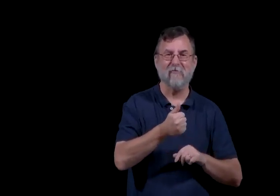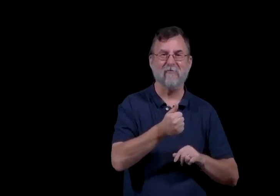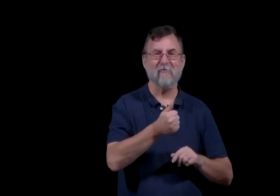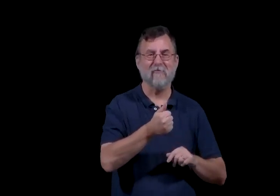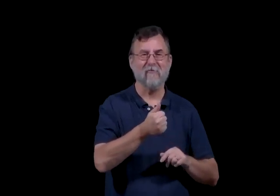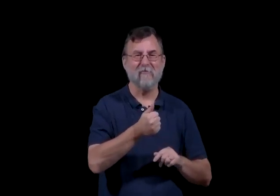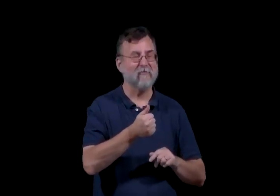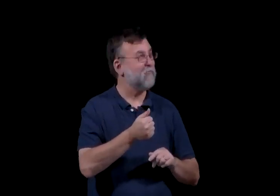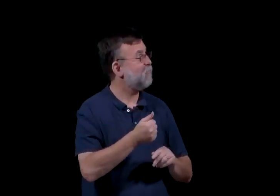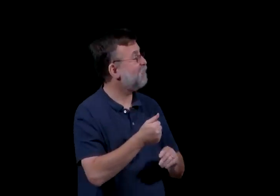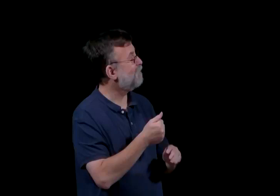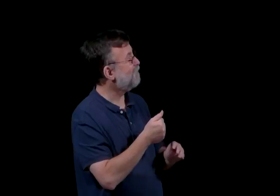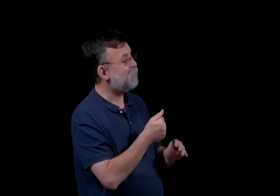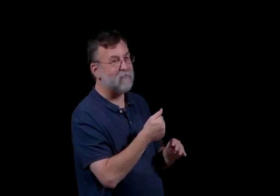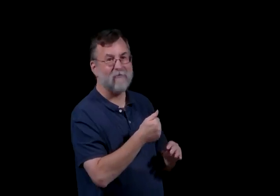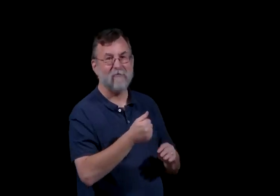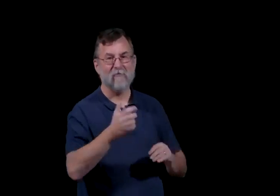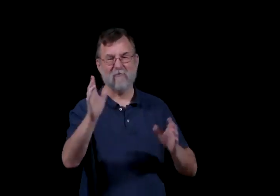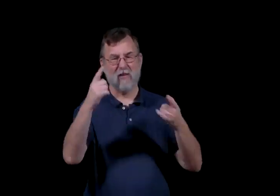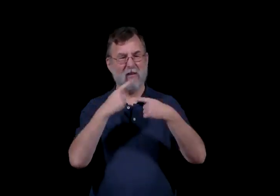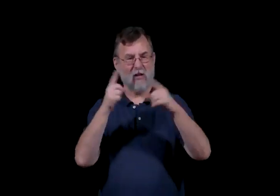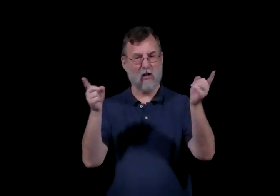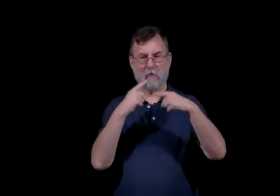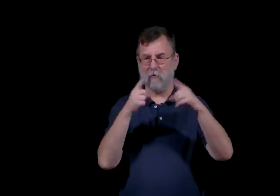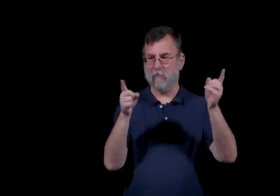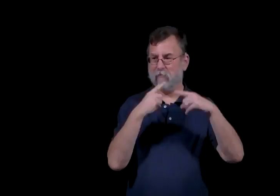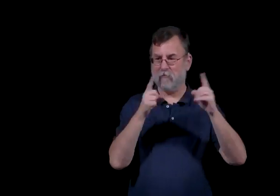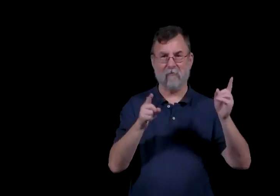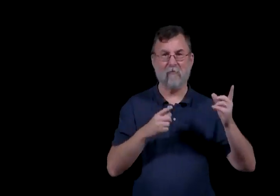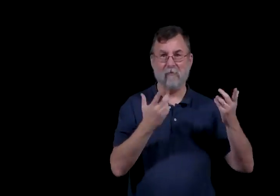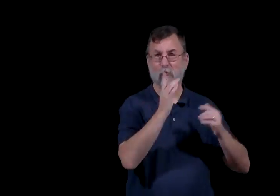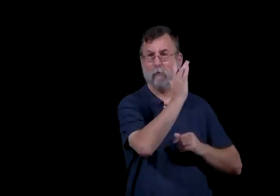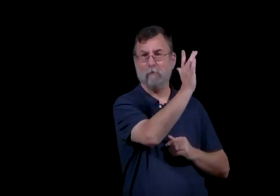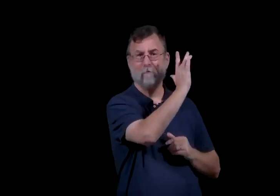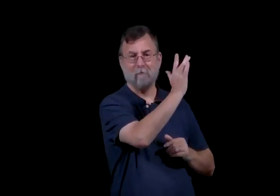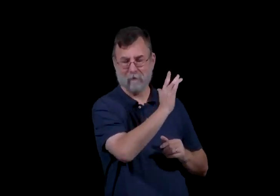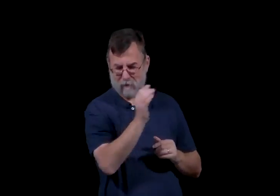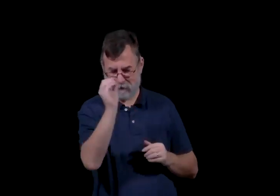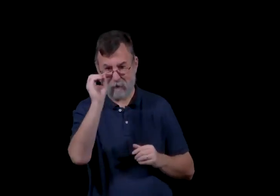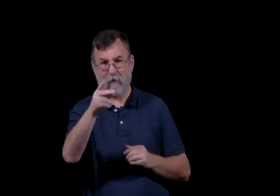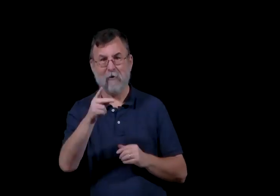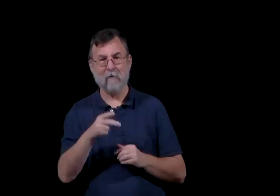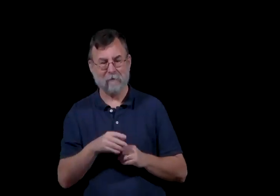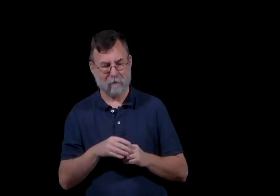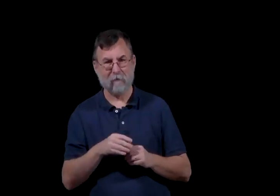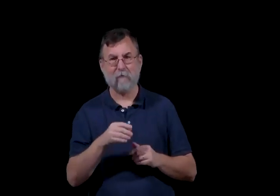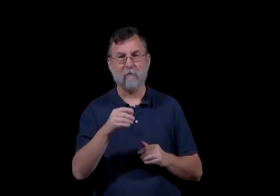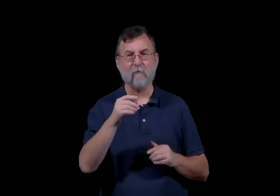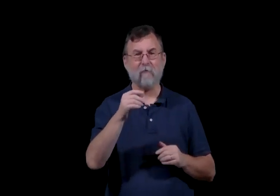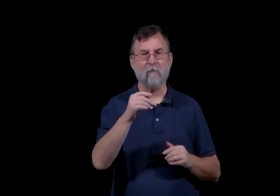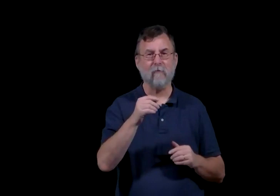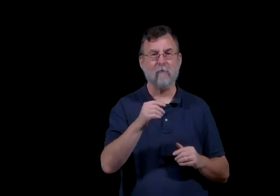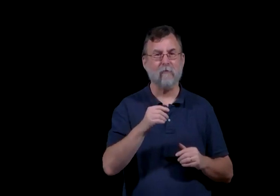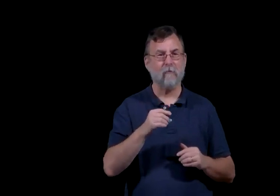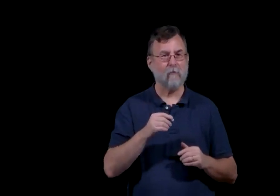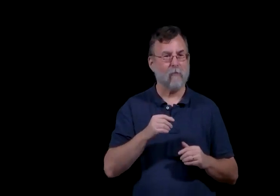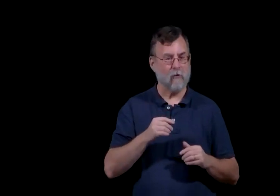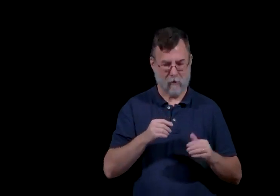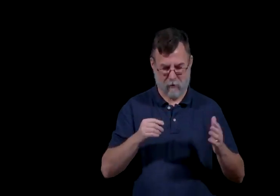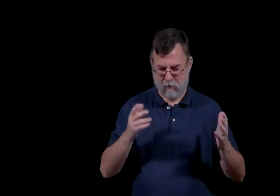Now we got announcements this morning, and I think we've got someone coming to. I'm sorry. Someone's coming this